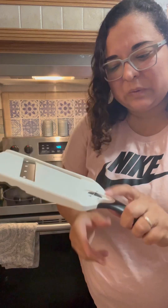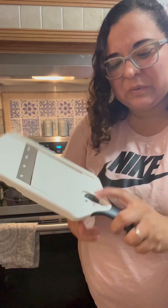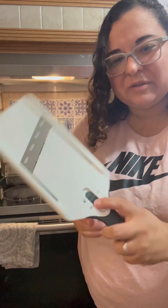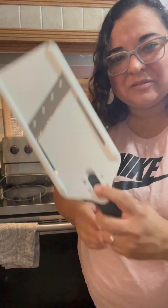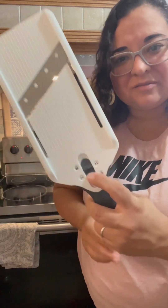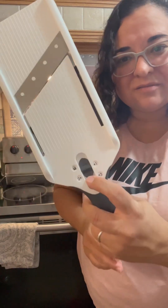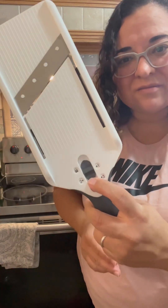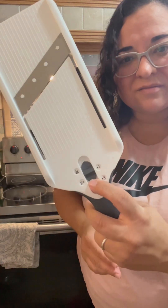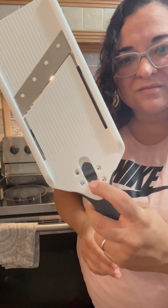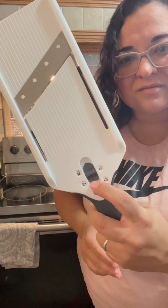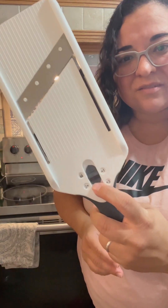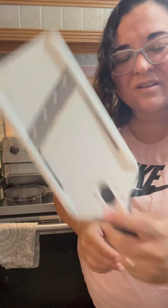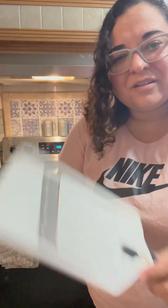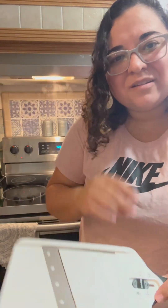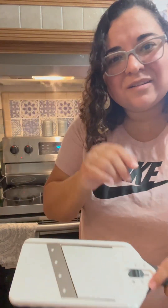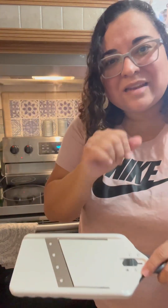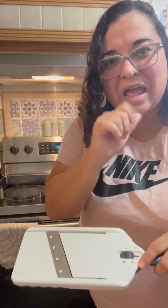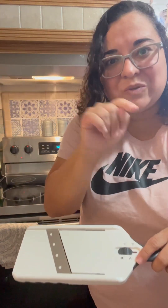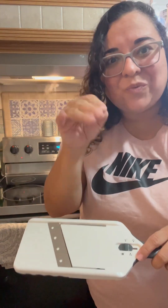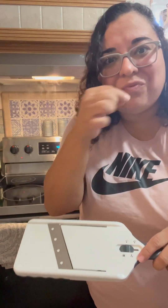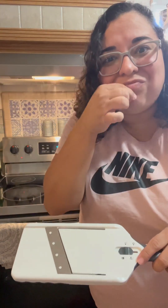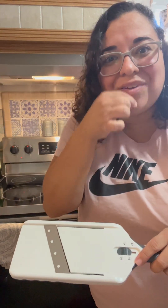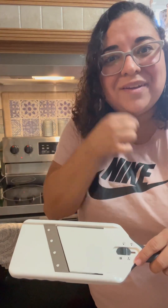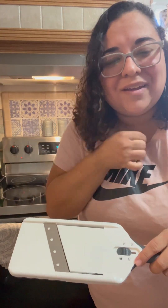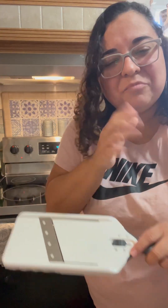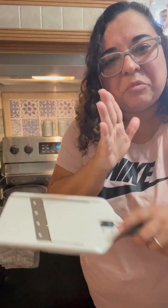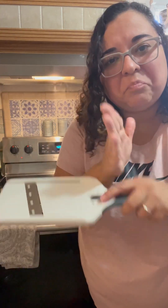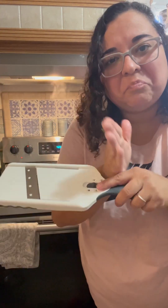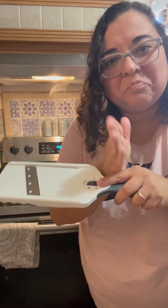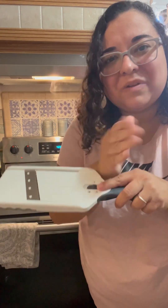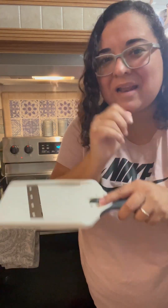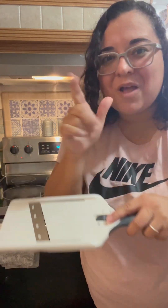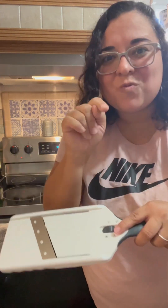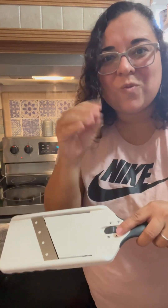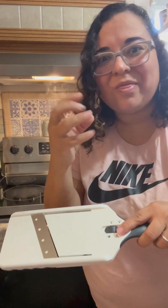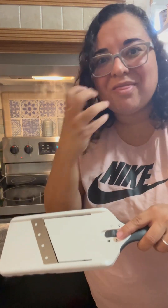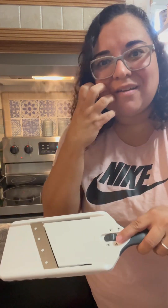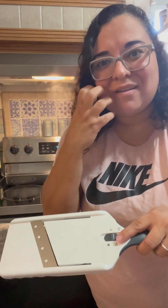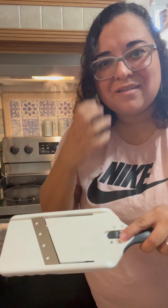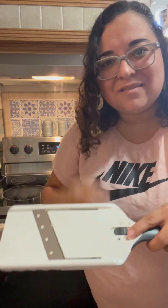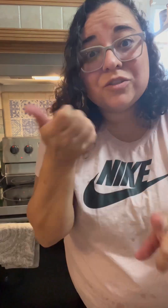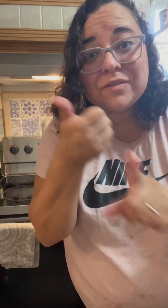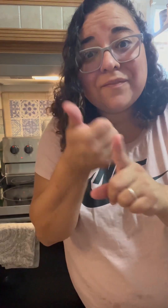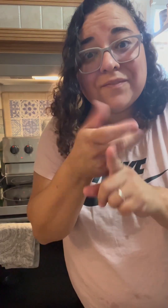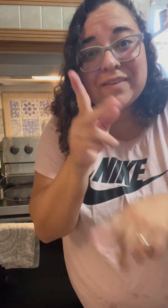And I cut them at around a 2 thickness. So not too thick, not too thin.